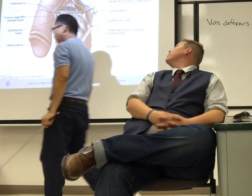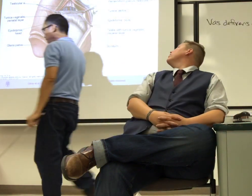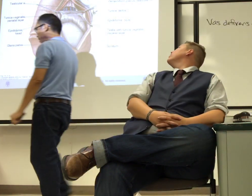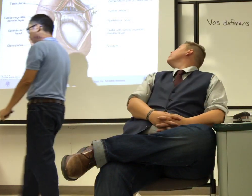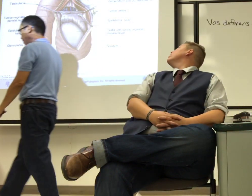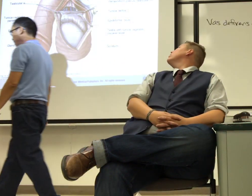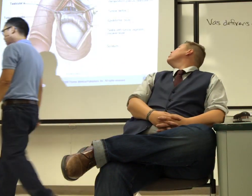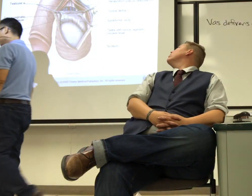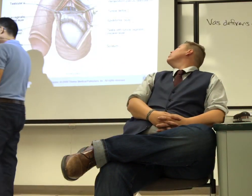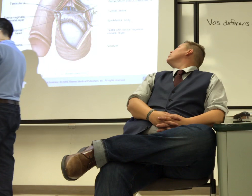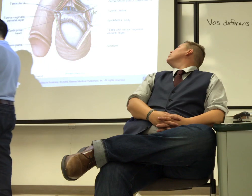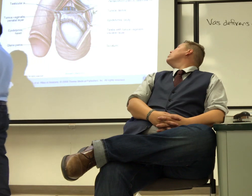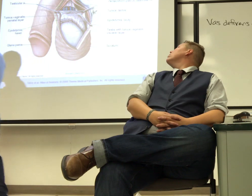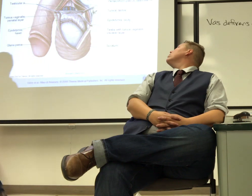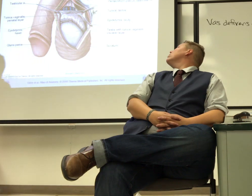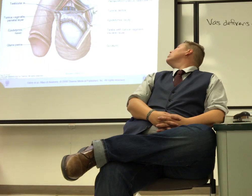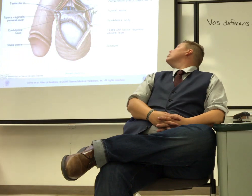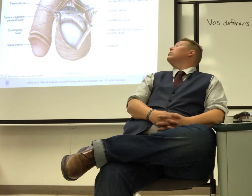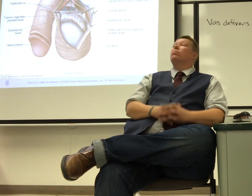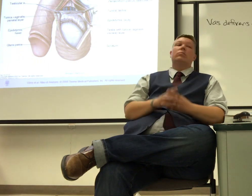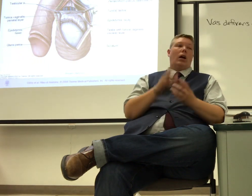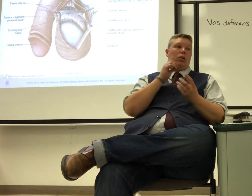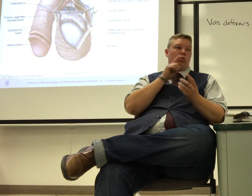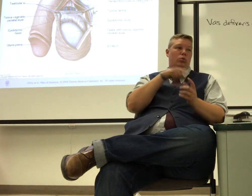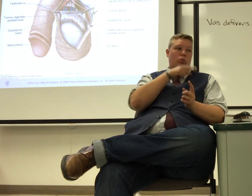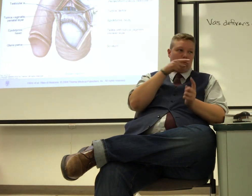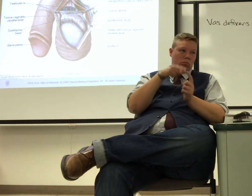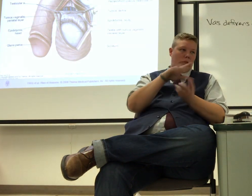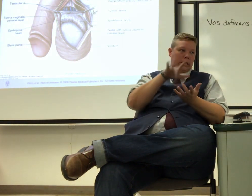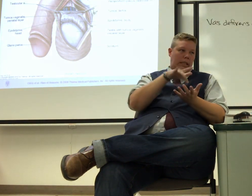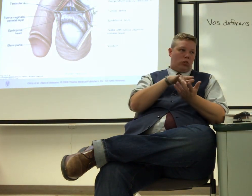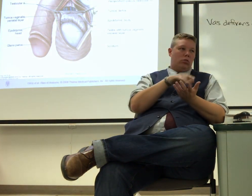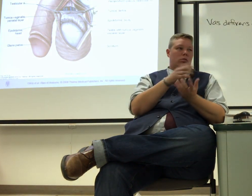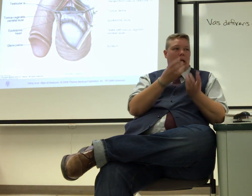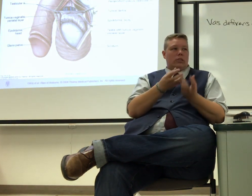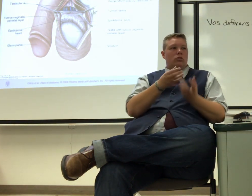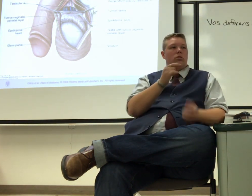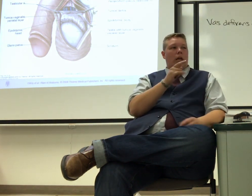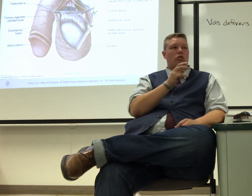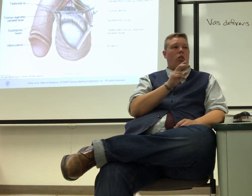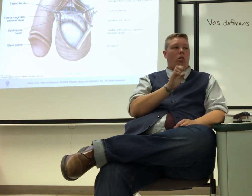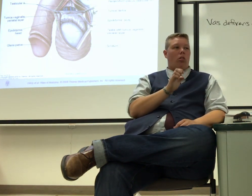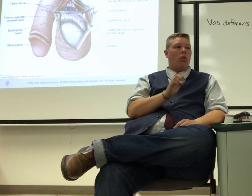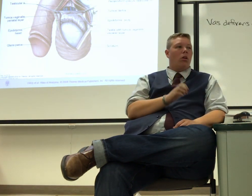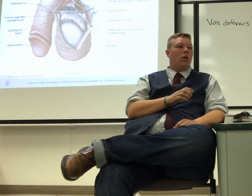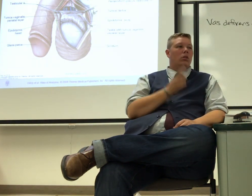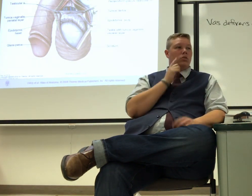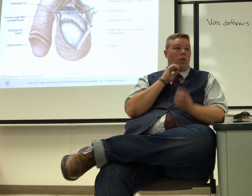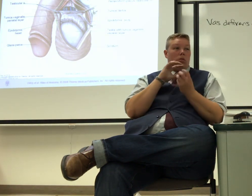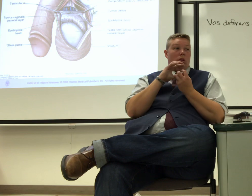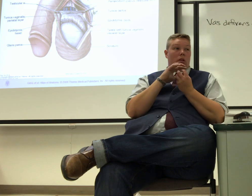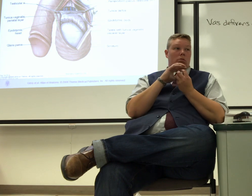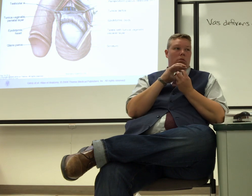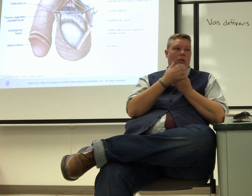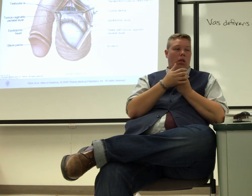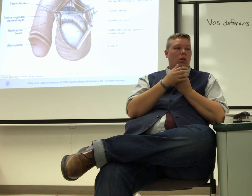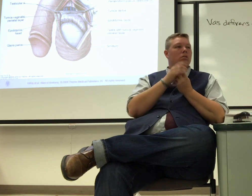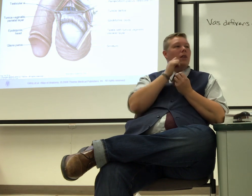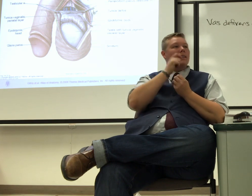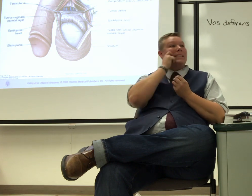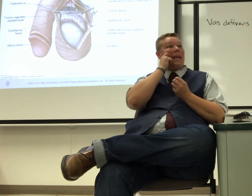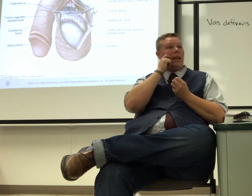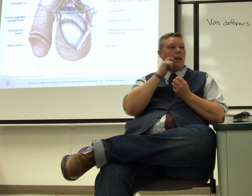down to the testicle. And so there are many layers. It's not just skin,